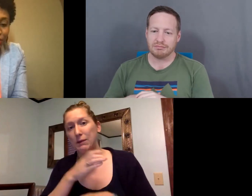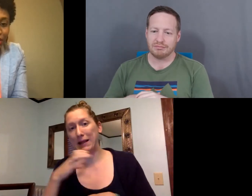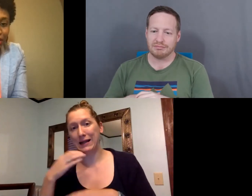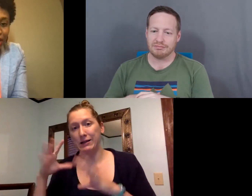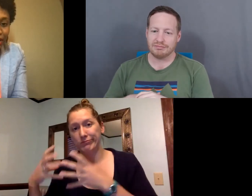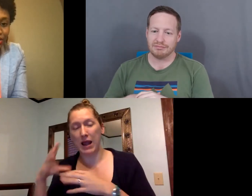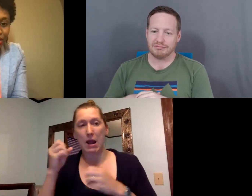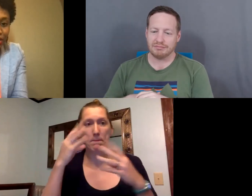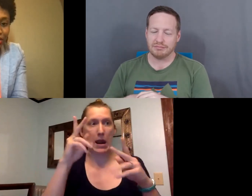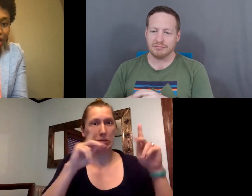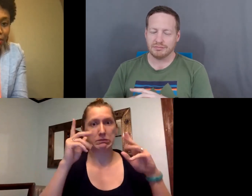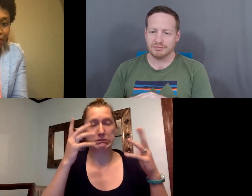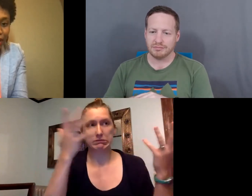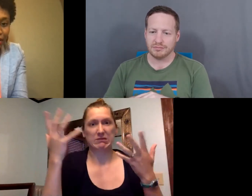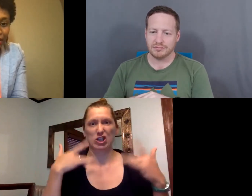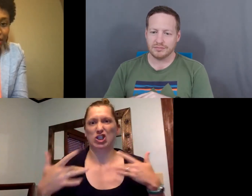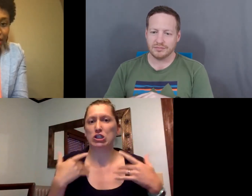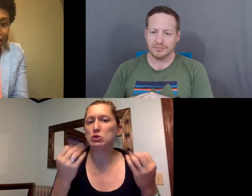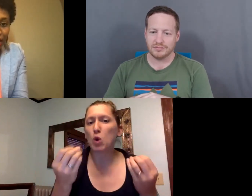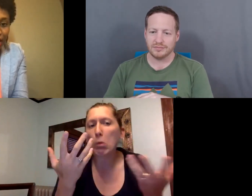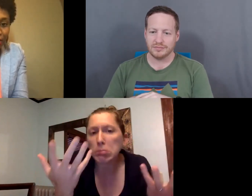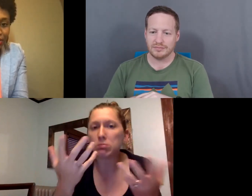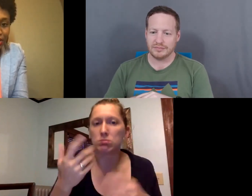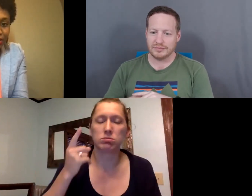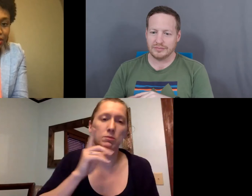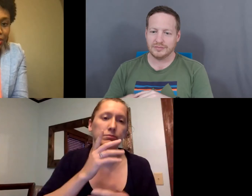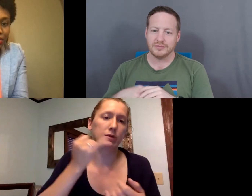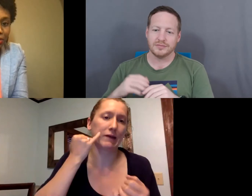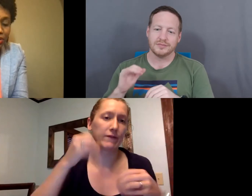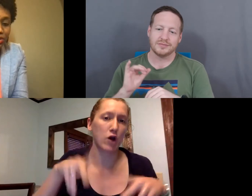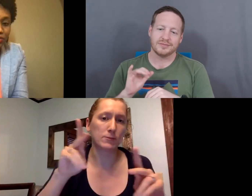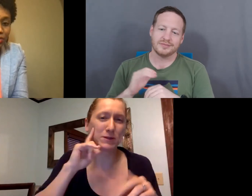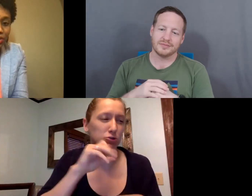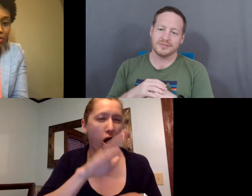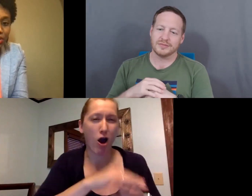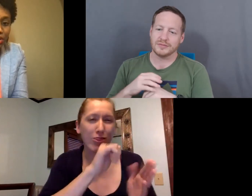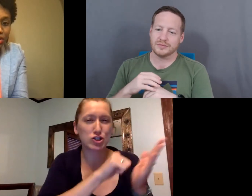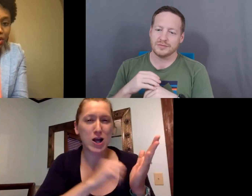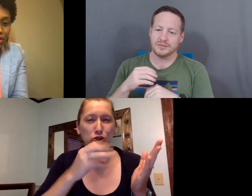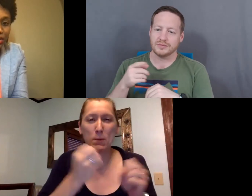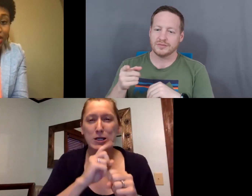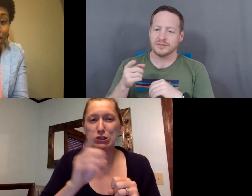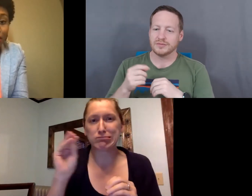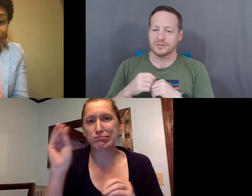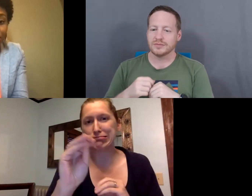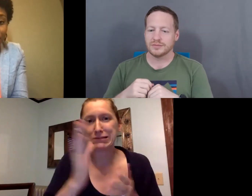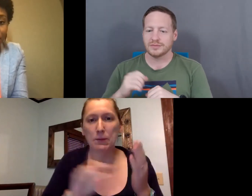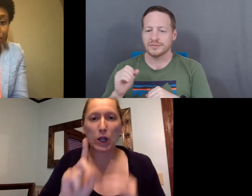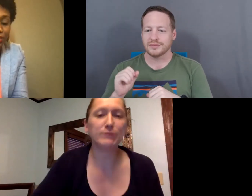can actually talk about that. Just because I think there may be some concerns from the community. So it's not on the agenda, but it was